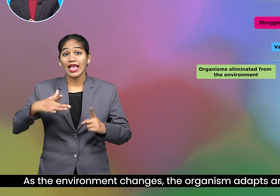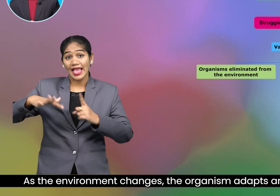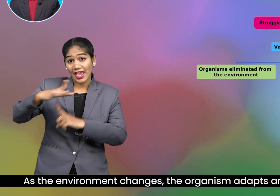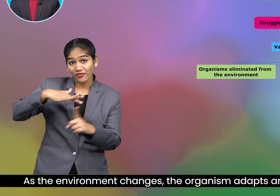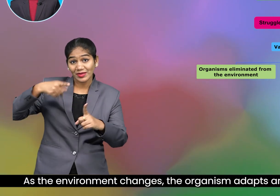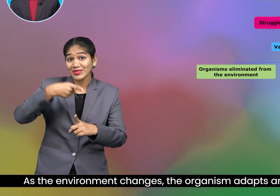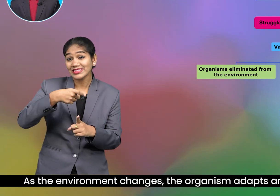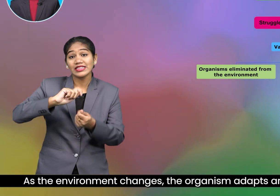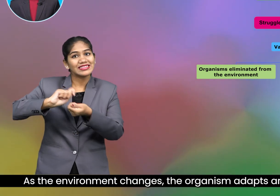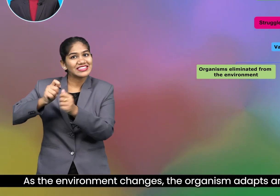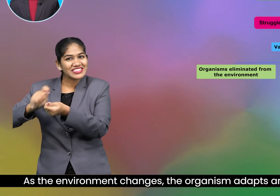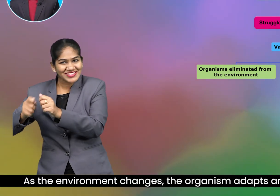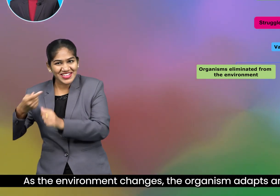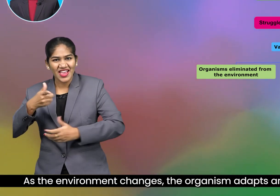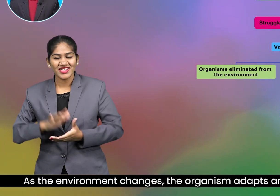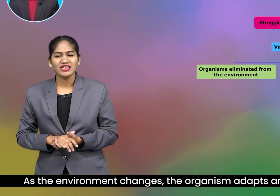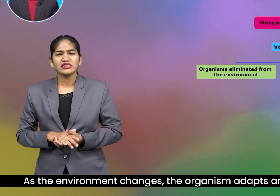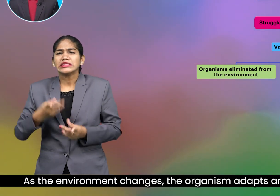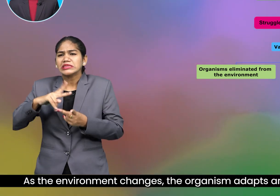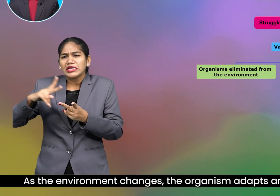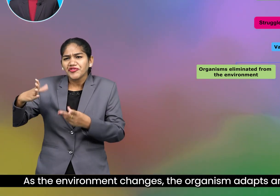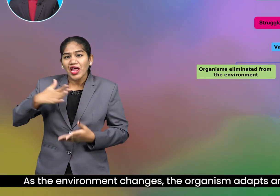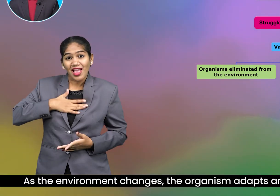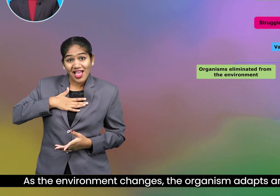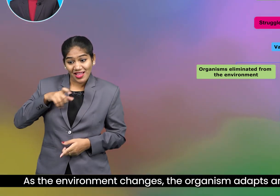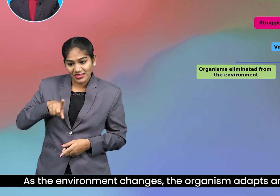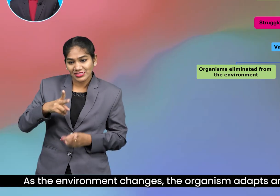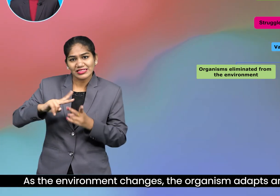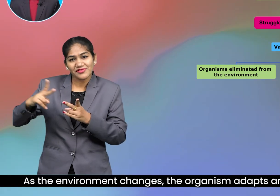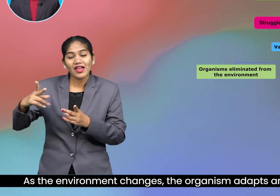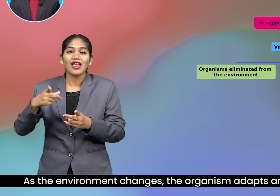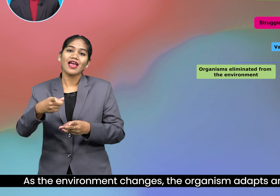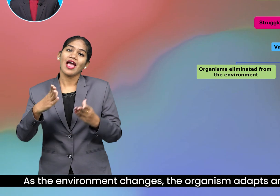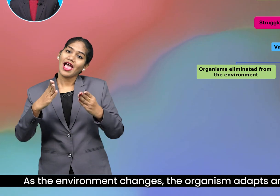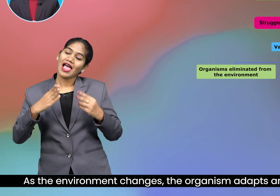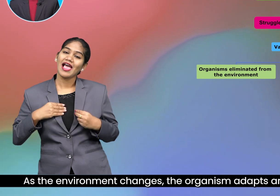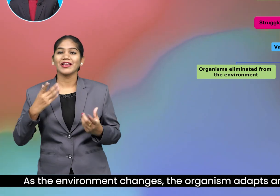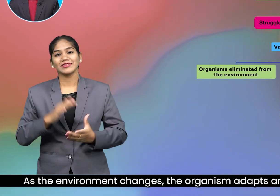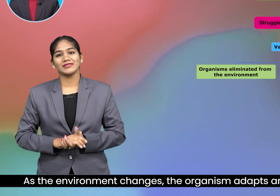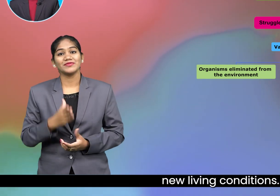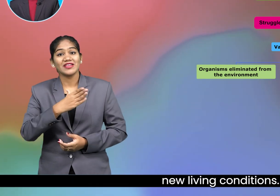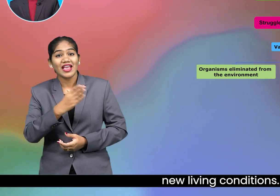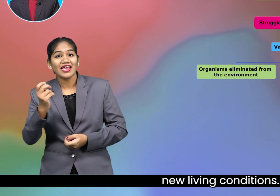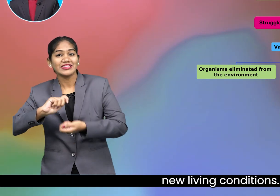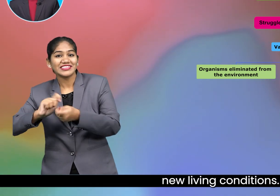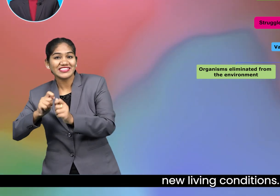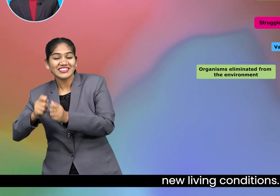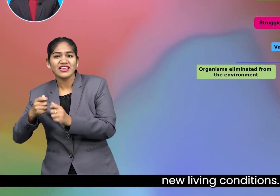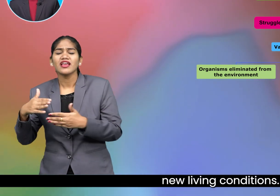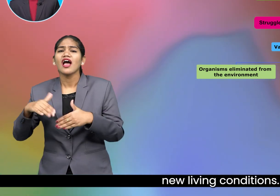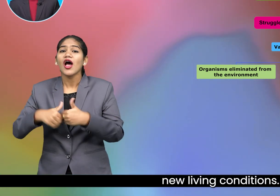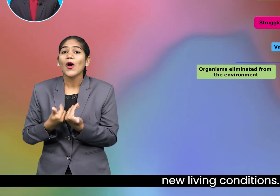As the environment changes, the organism adapts and changes according to the new